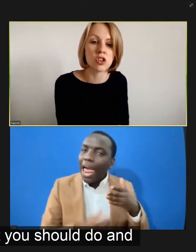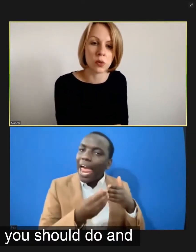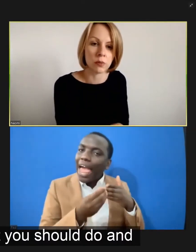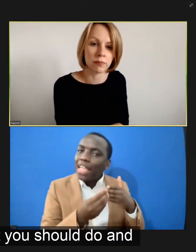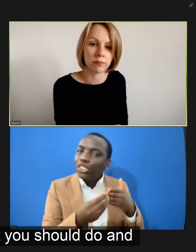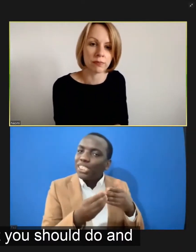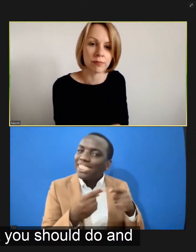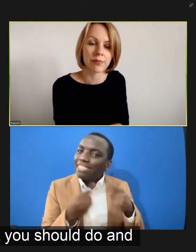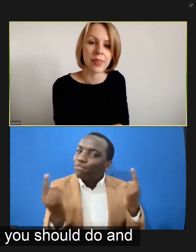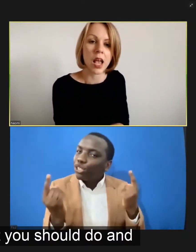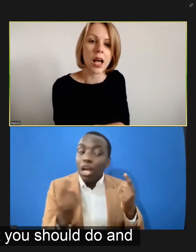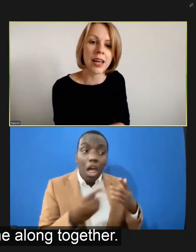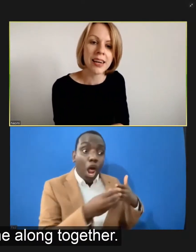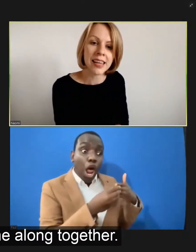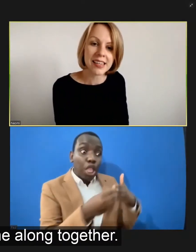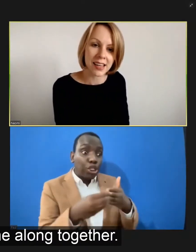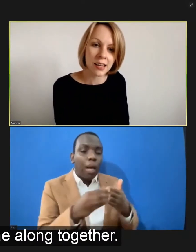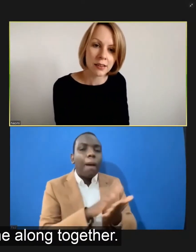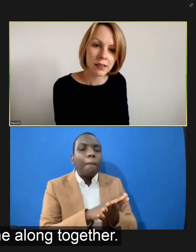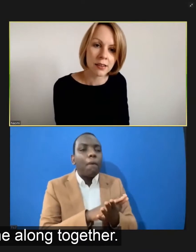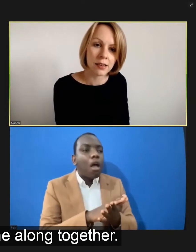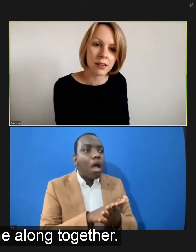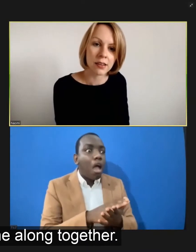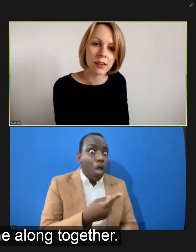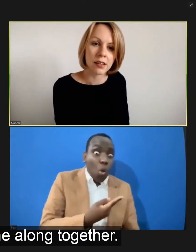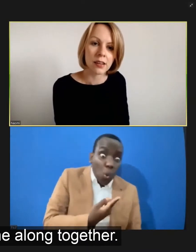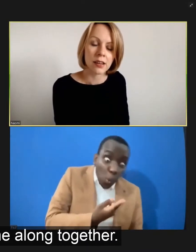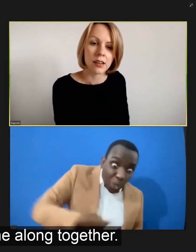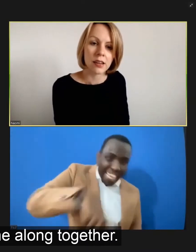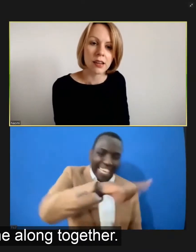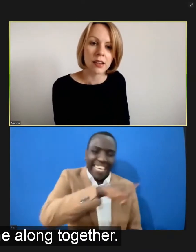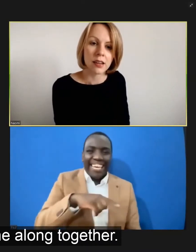do. A leader